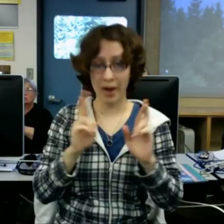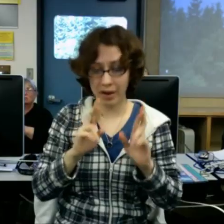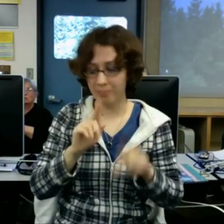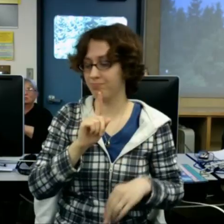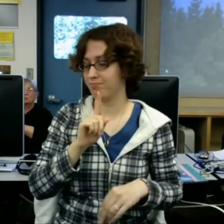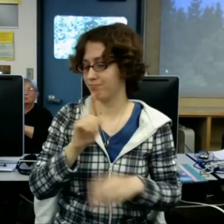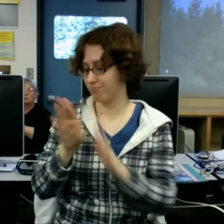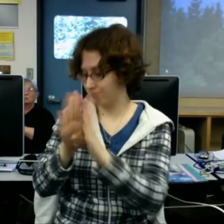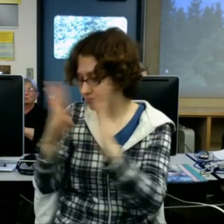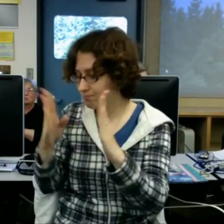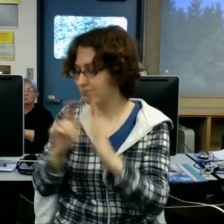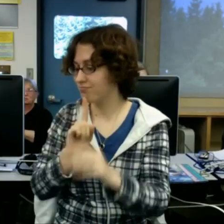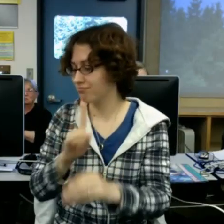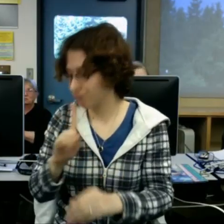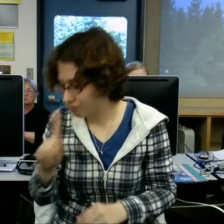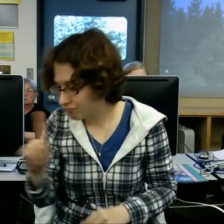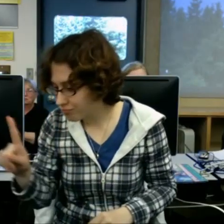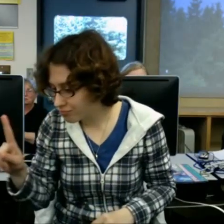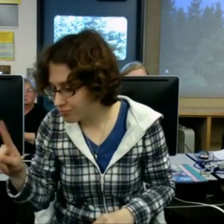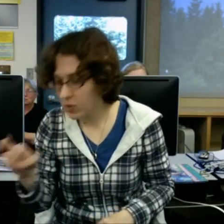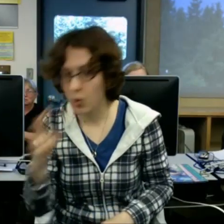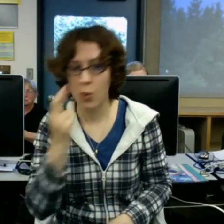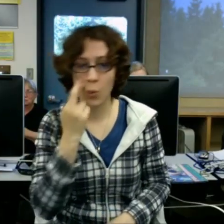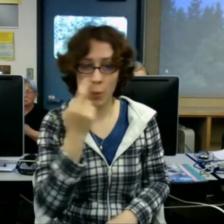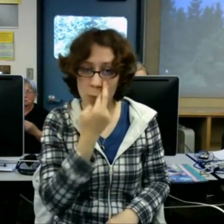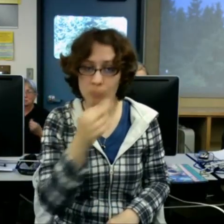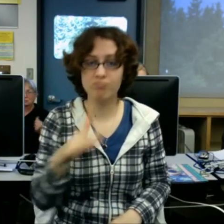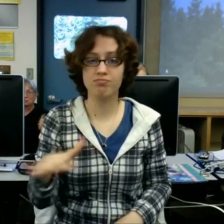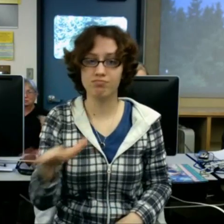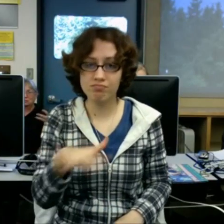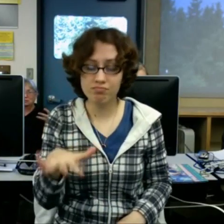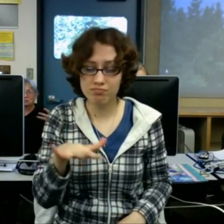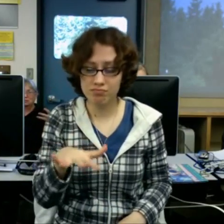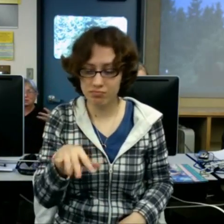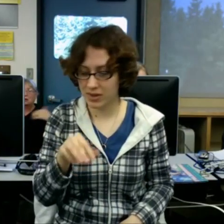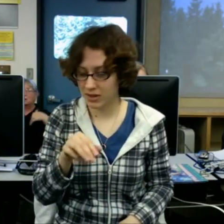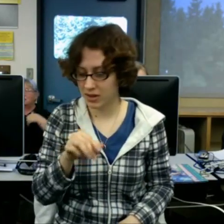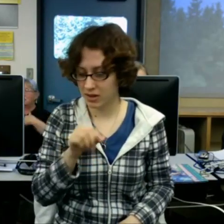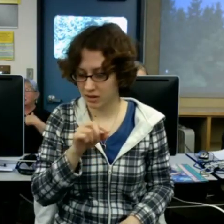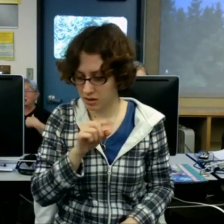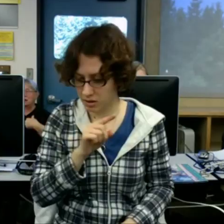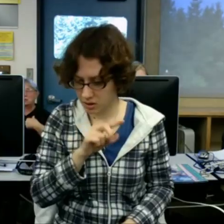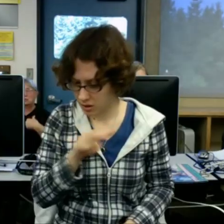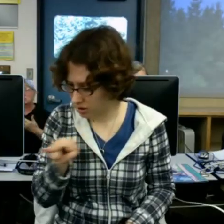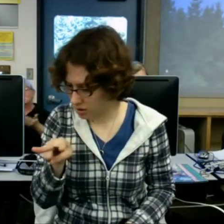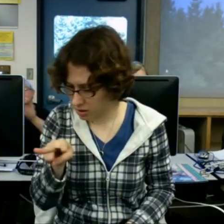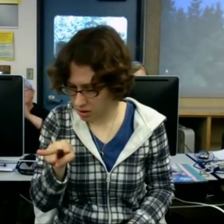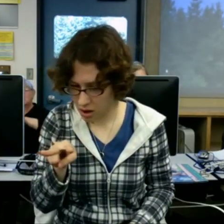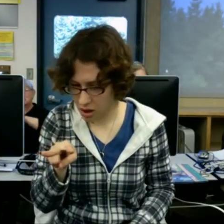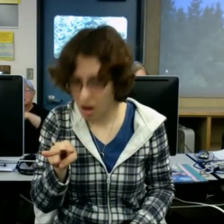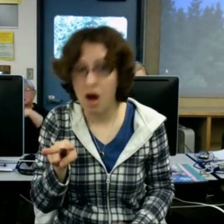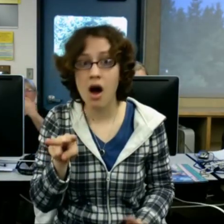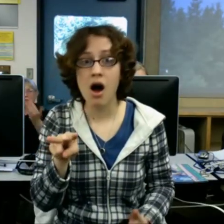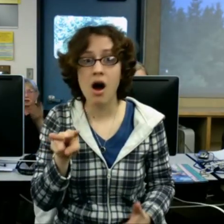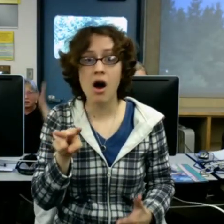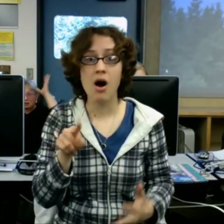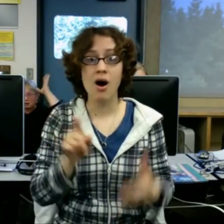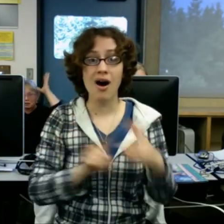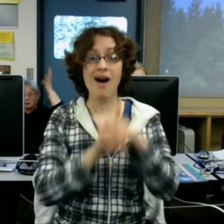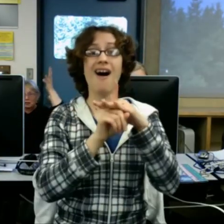home. Went out the door. There was a rose garden, and he was looking at it and suddenly